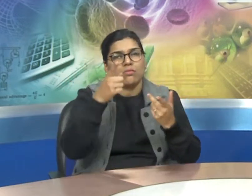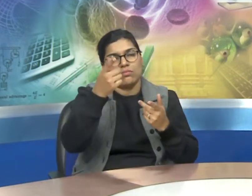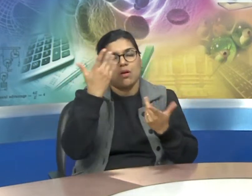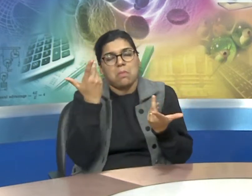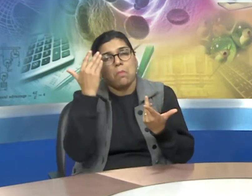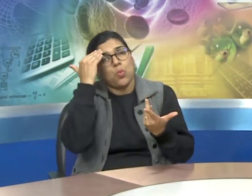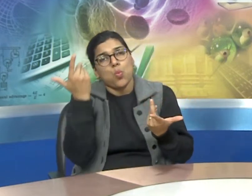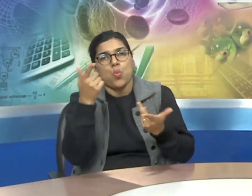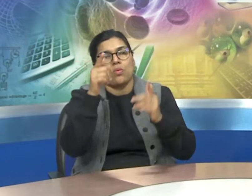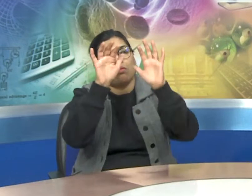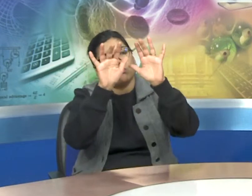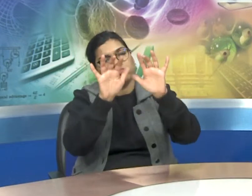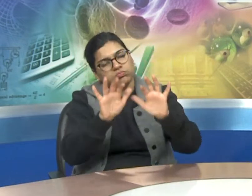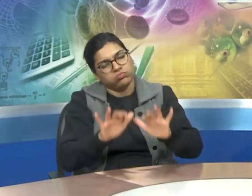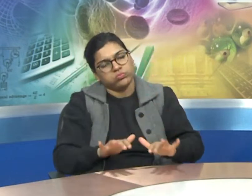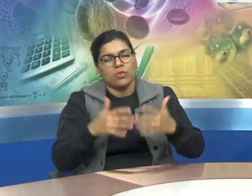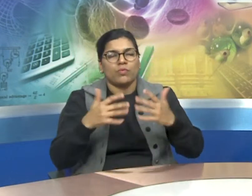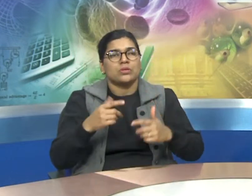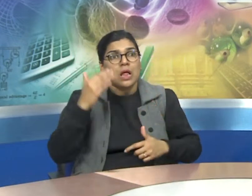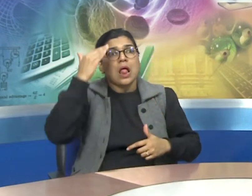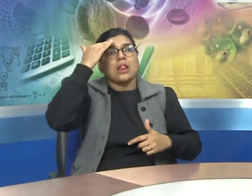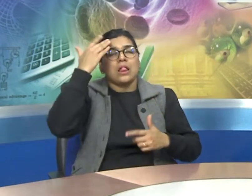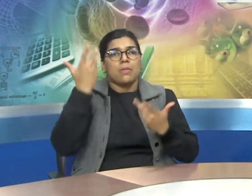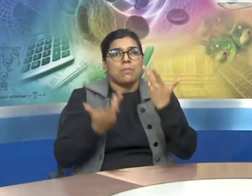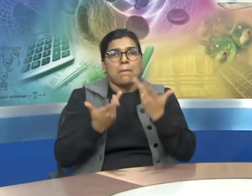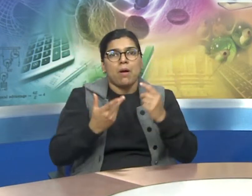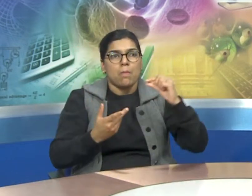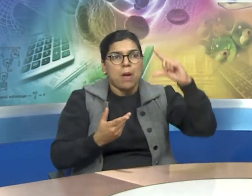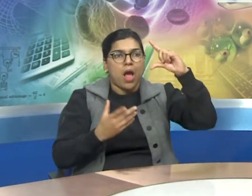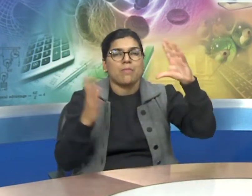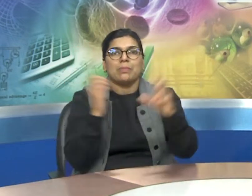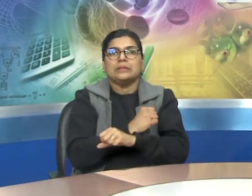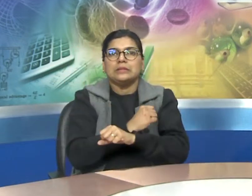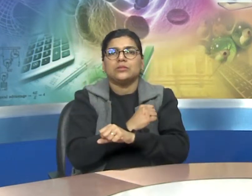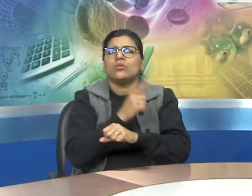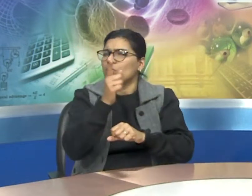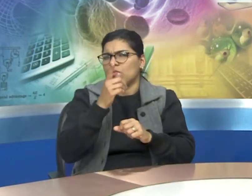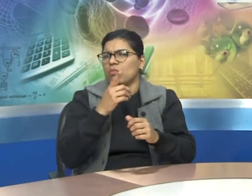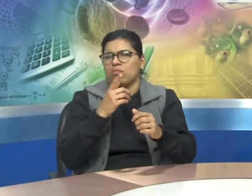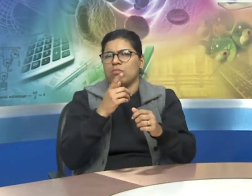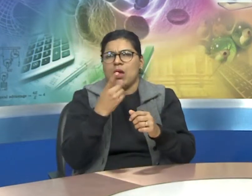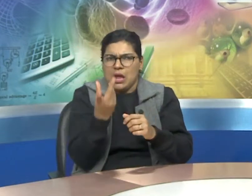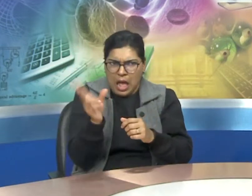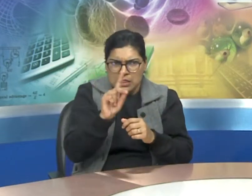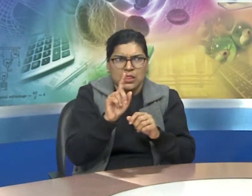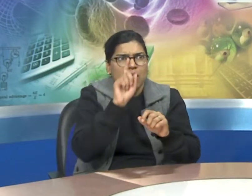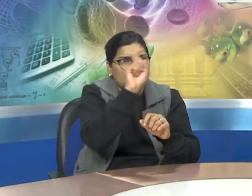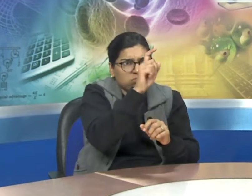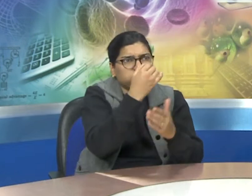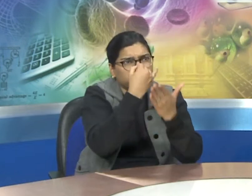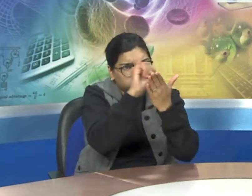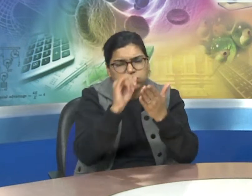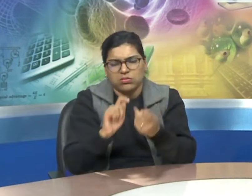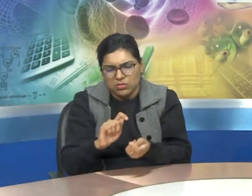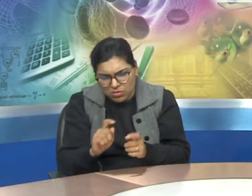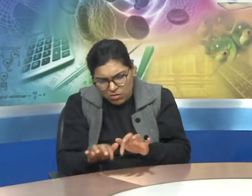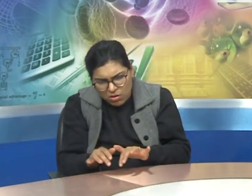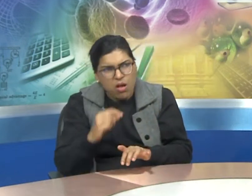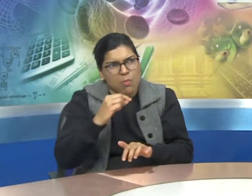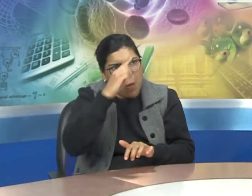into small alphabets or small and capital mix, or sometime we can